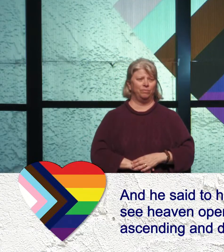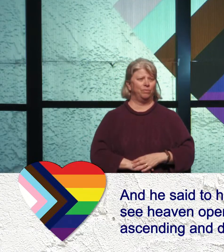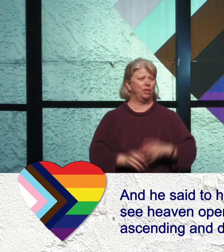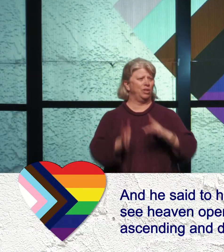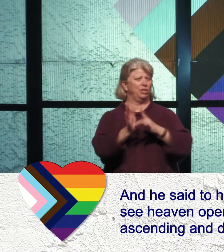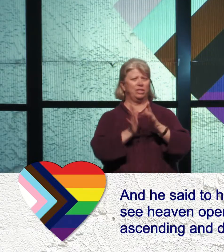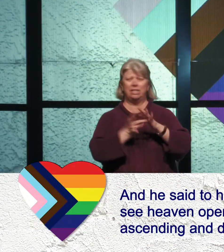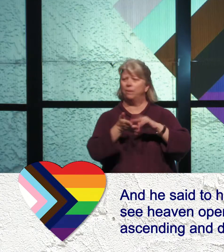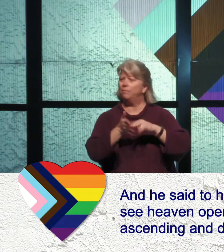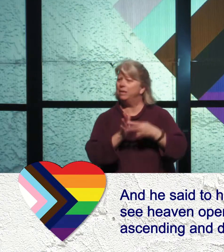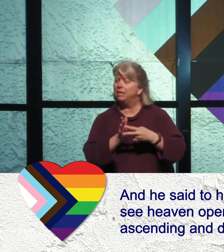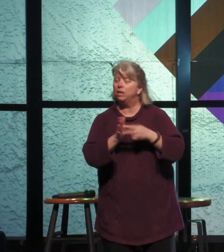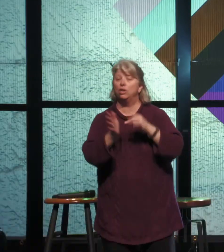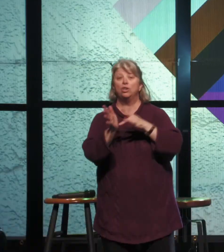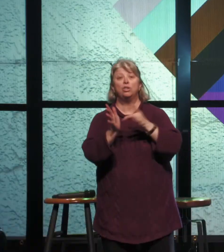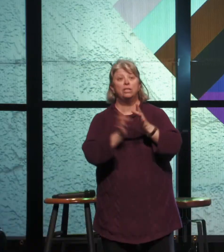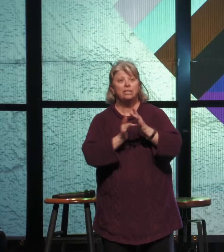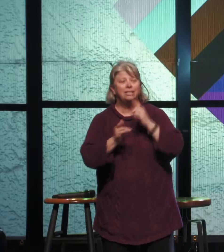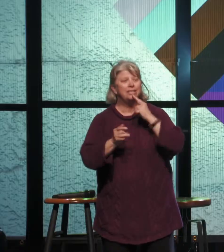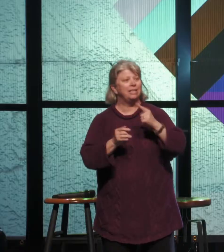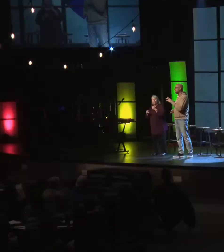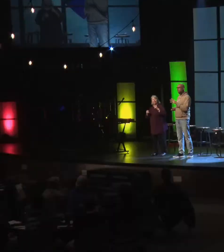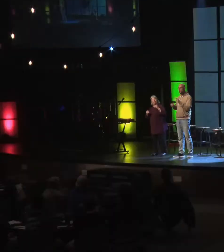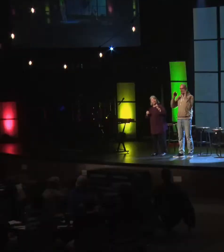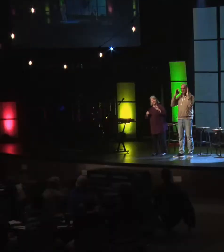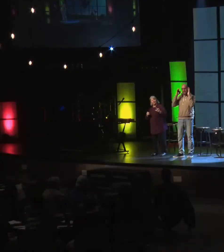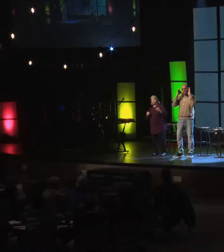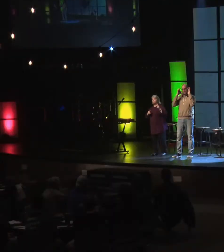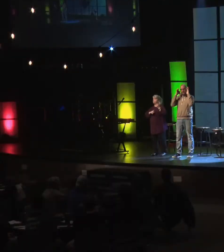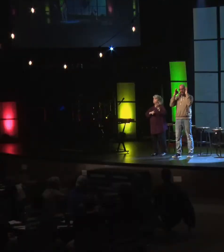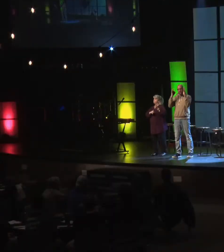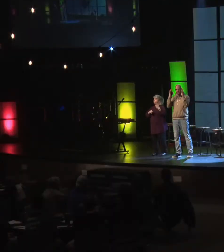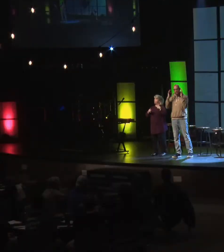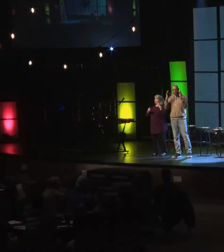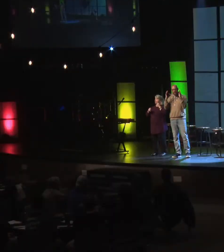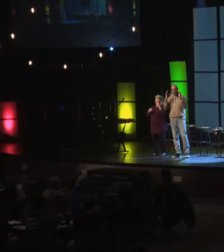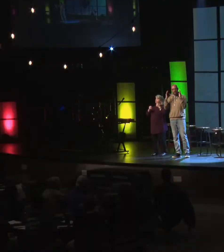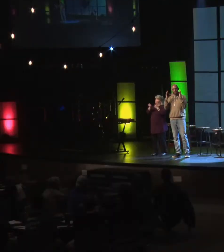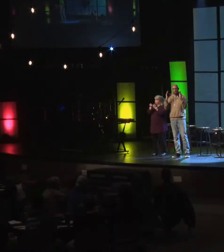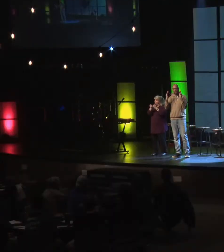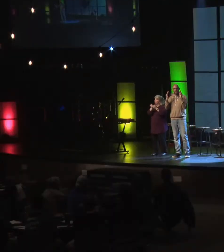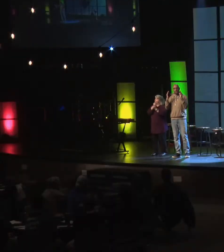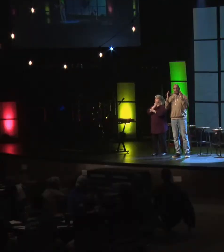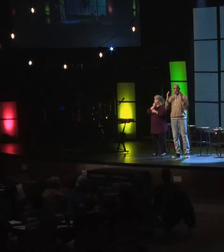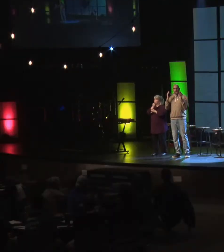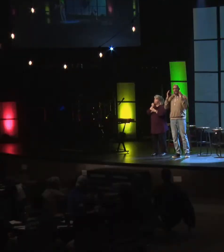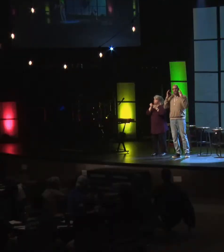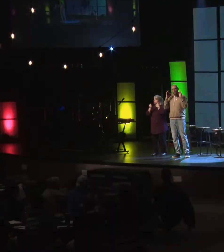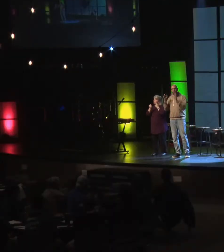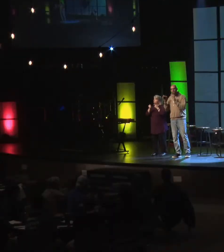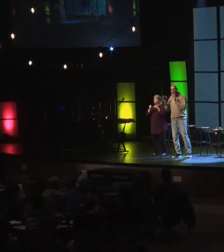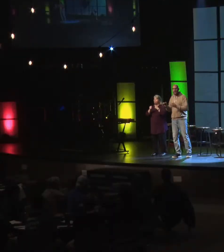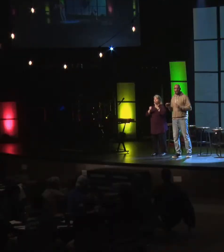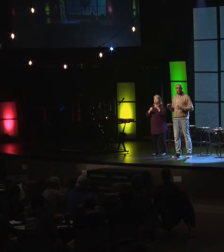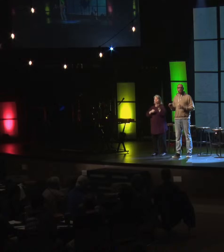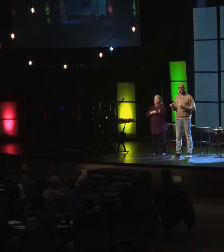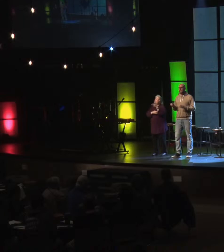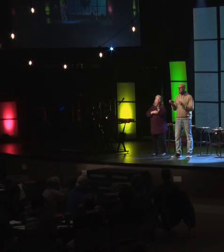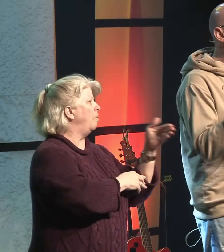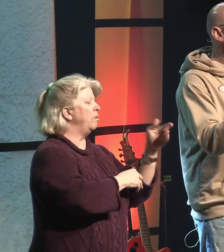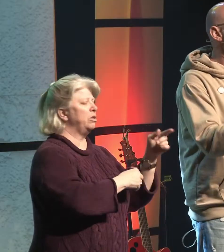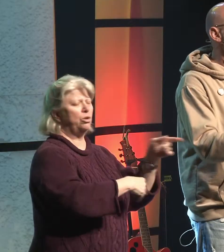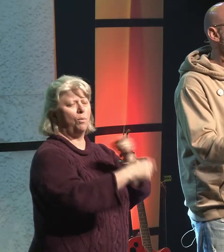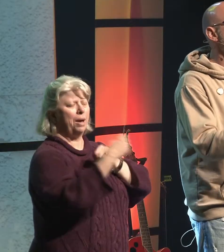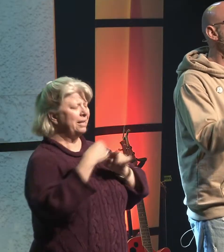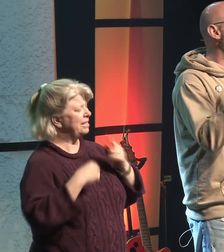Jesus talking about here? Well, Jesus is taking Nathanael, who has this nationalist mindset, and he's going back, and